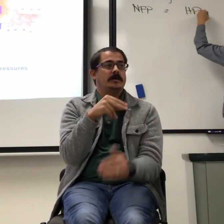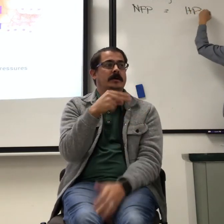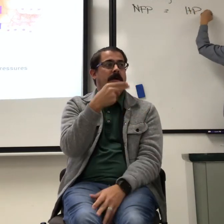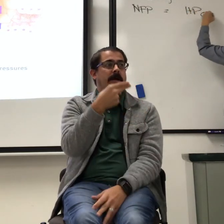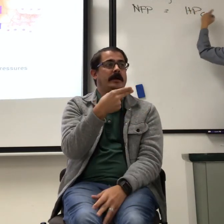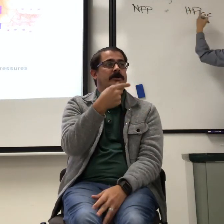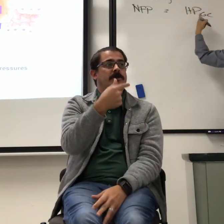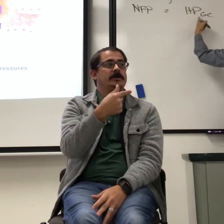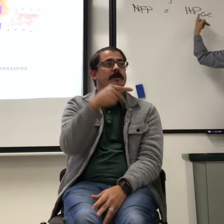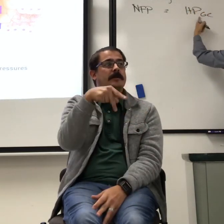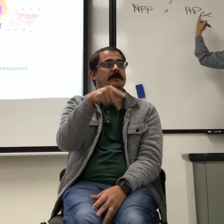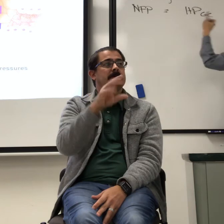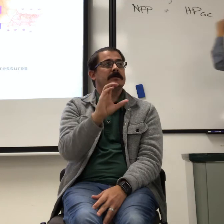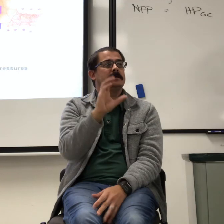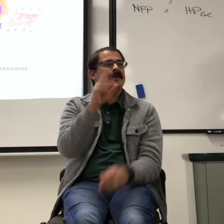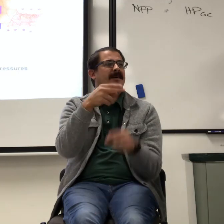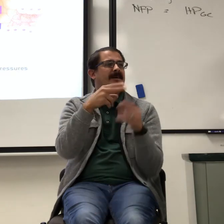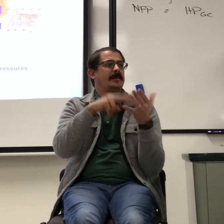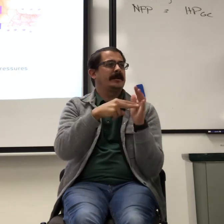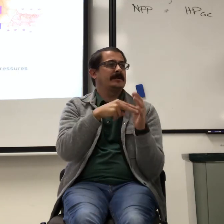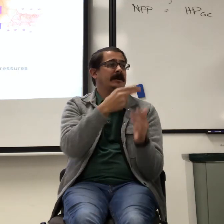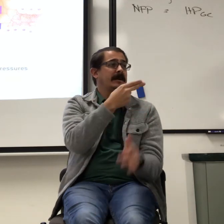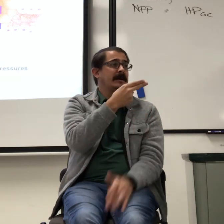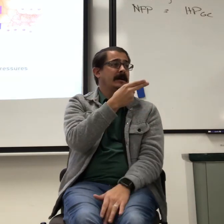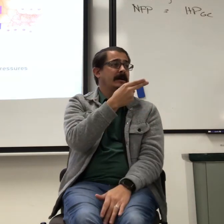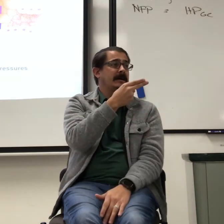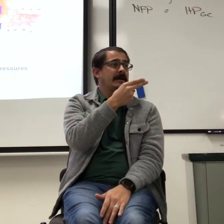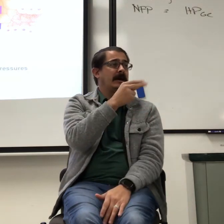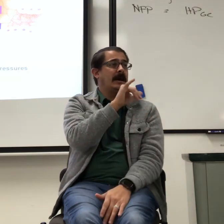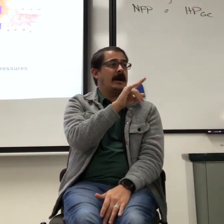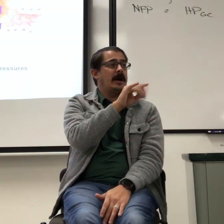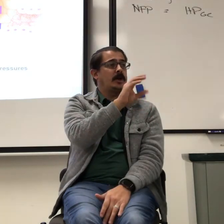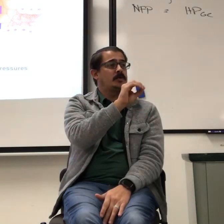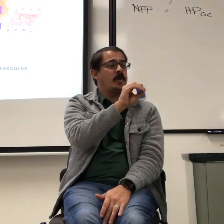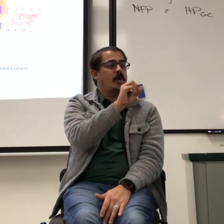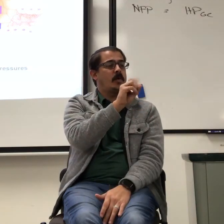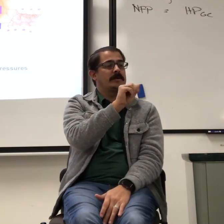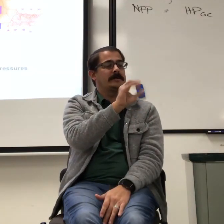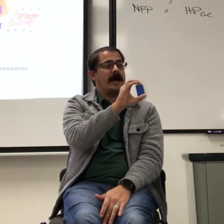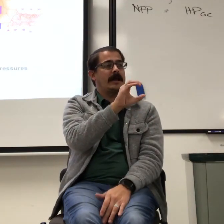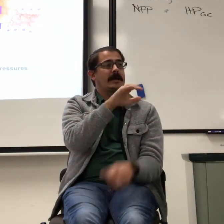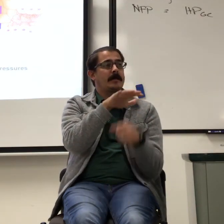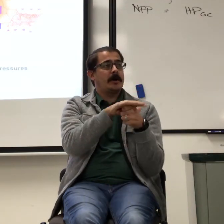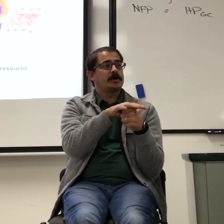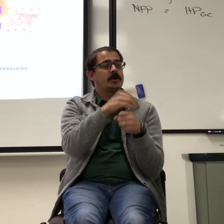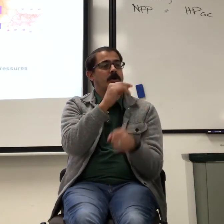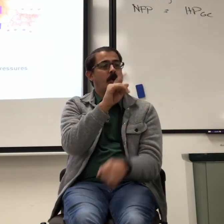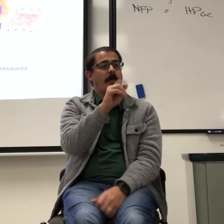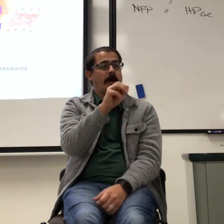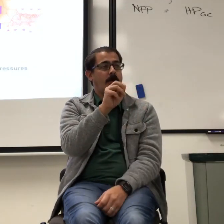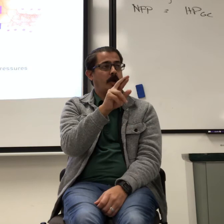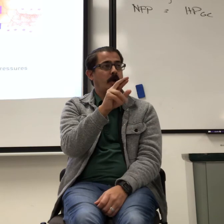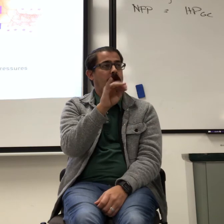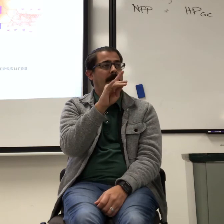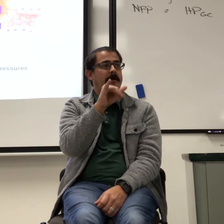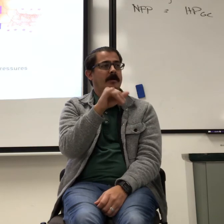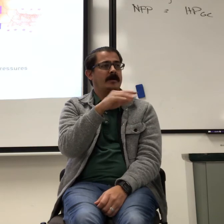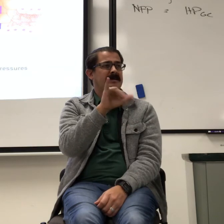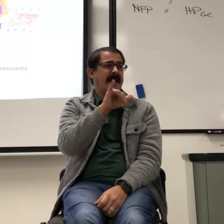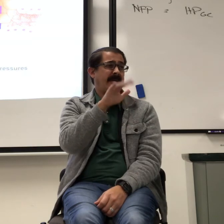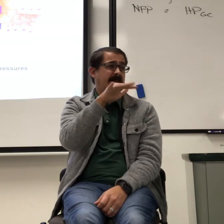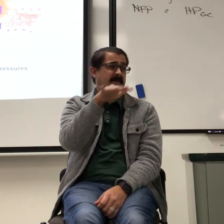HPGC. That stands for the hydrostatic pressure glomerular capillaries. That's calculated to be something like